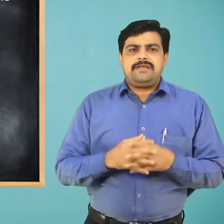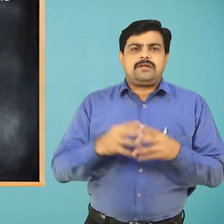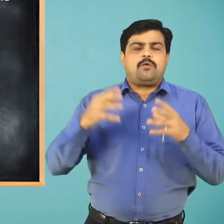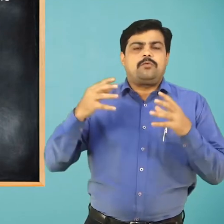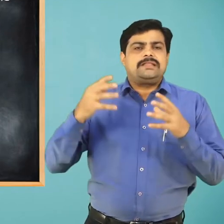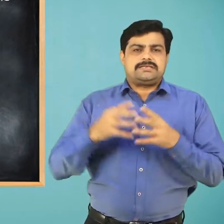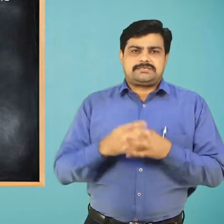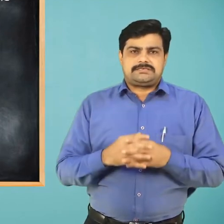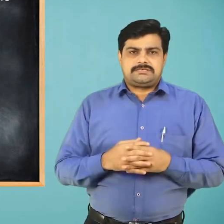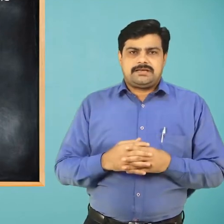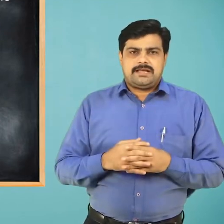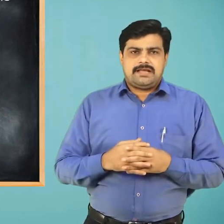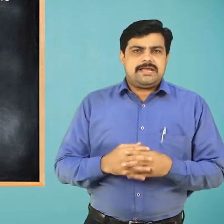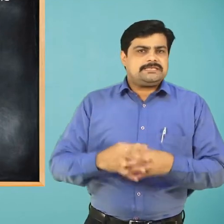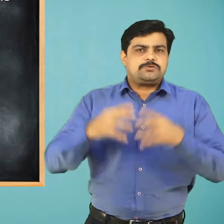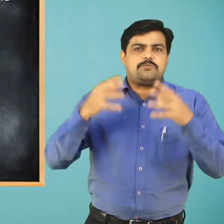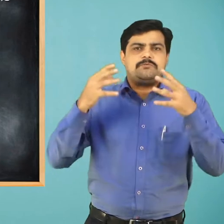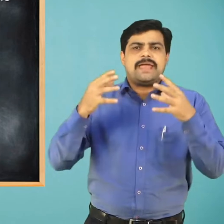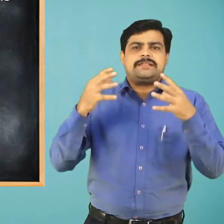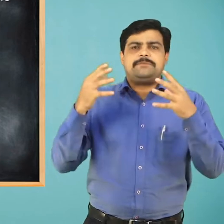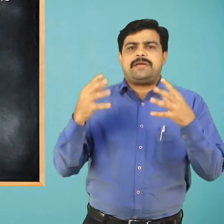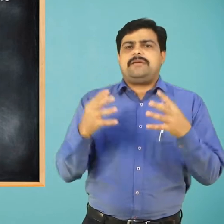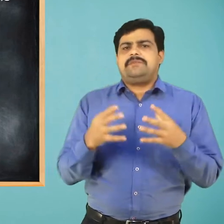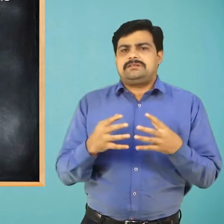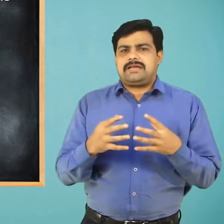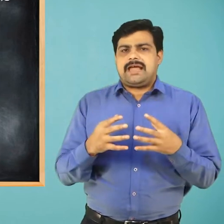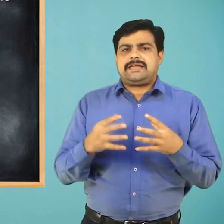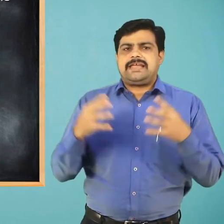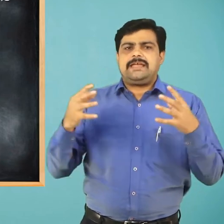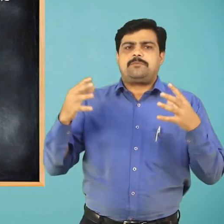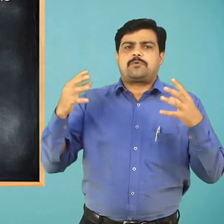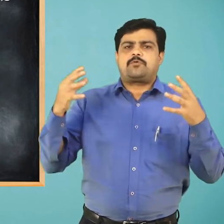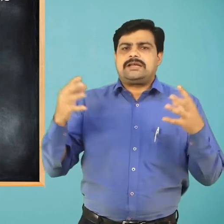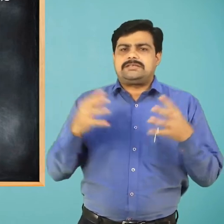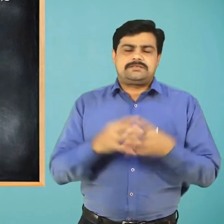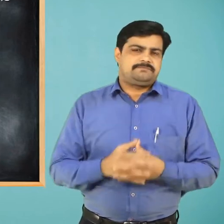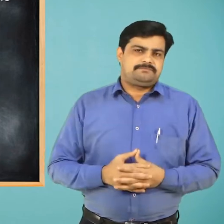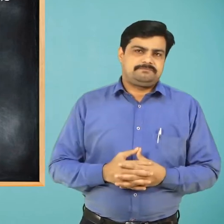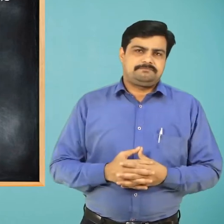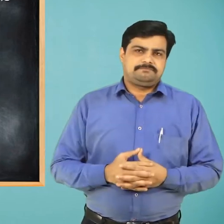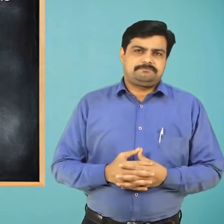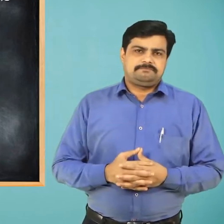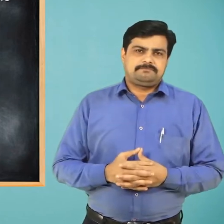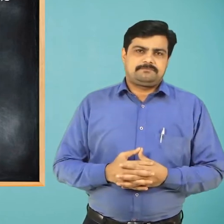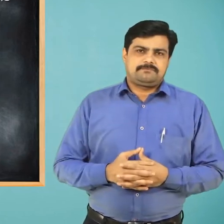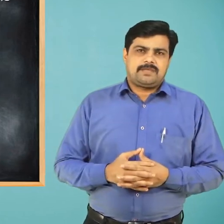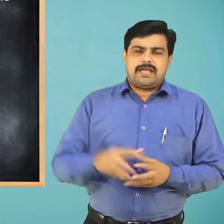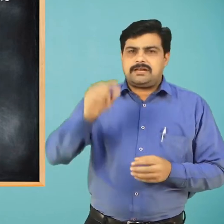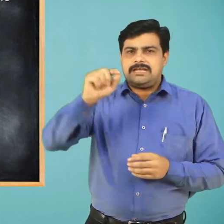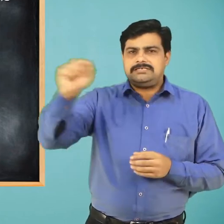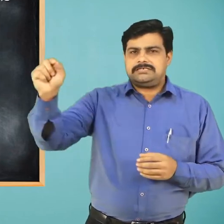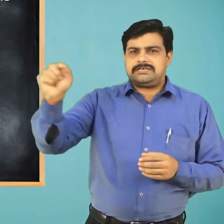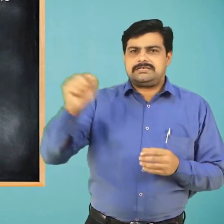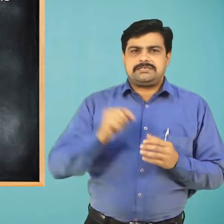living with us is to make the payment and keep quiet. Analyze this